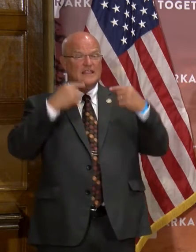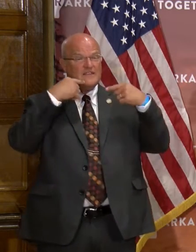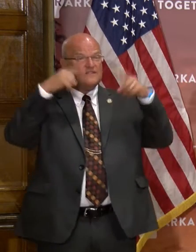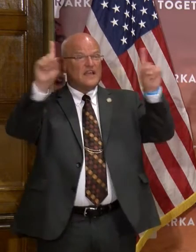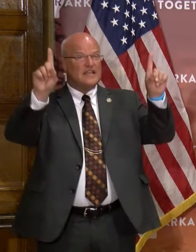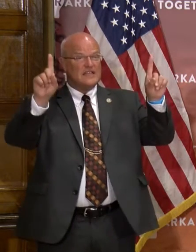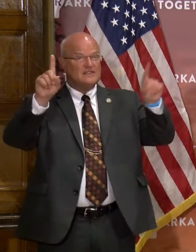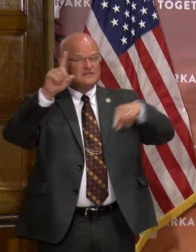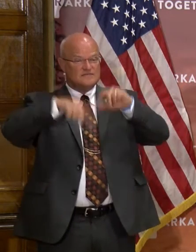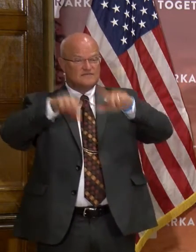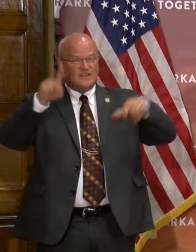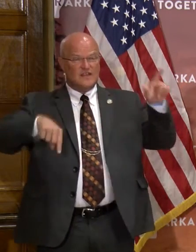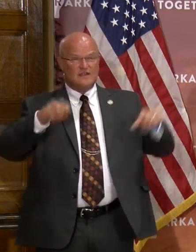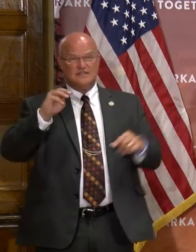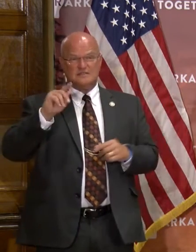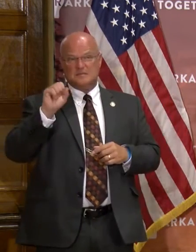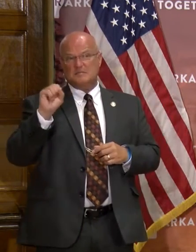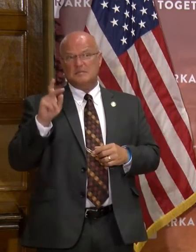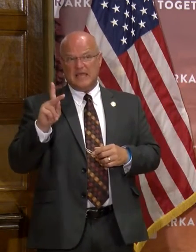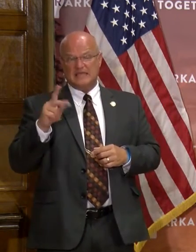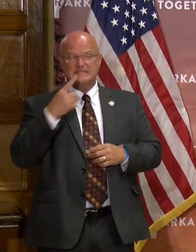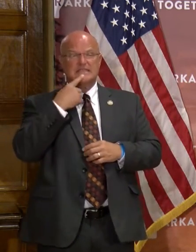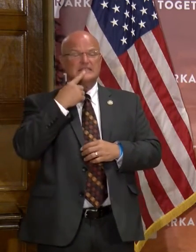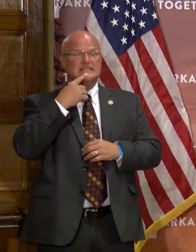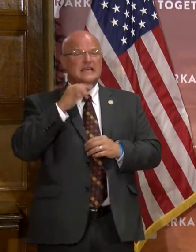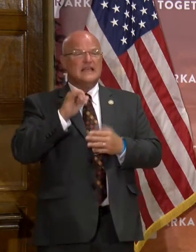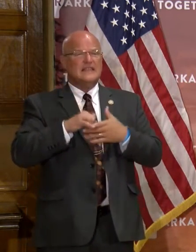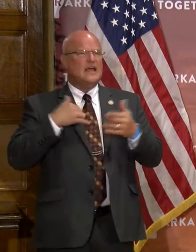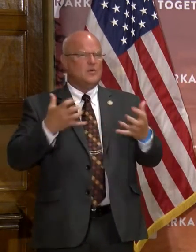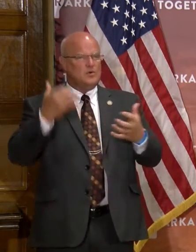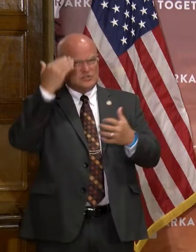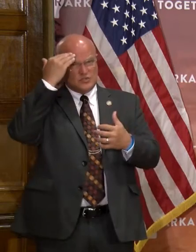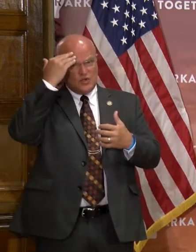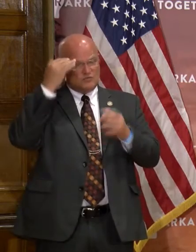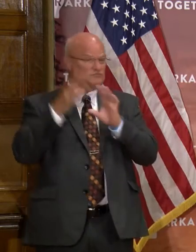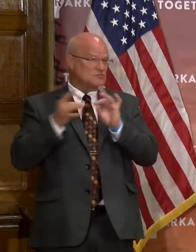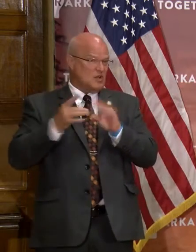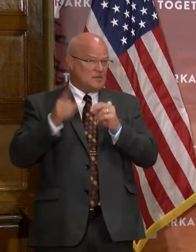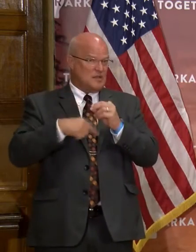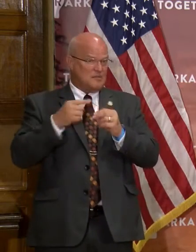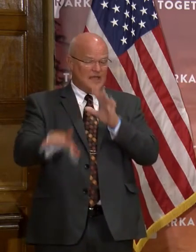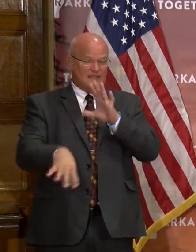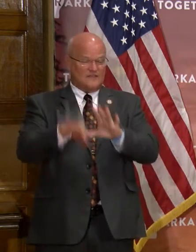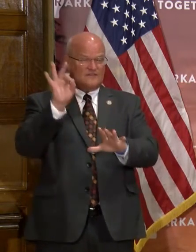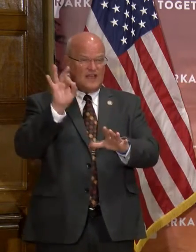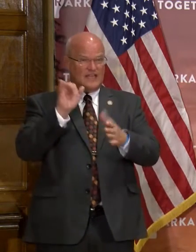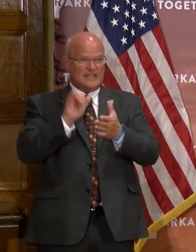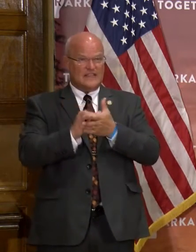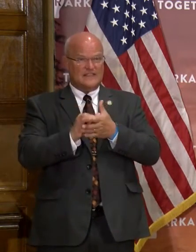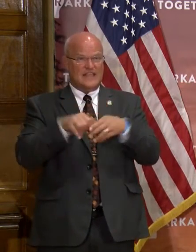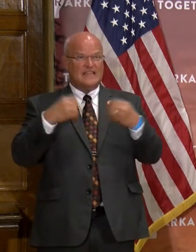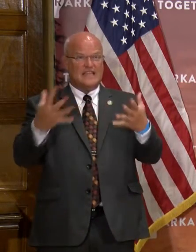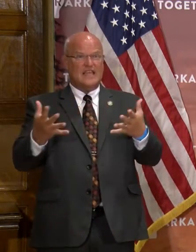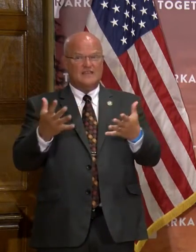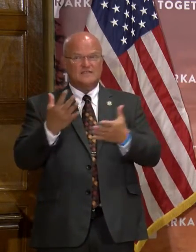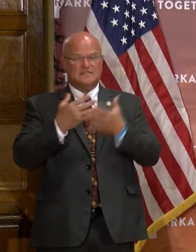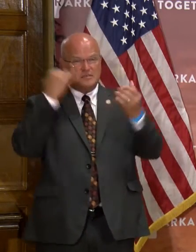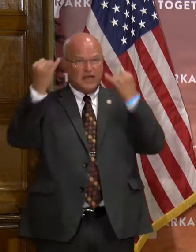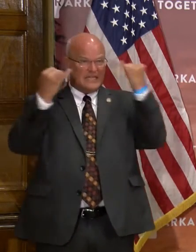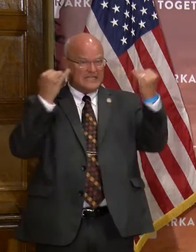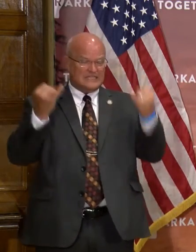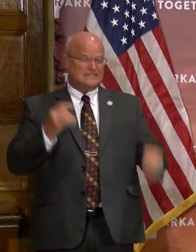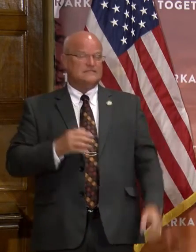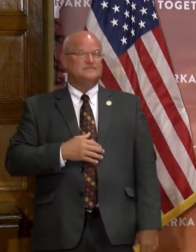of various masks and said, I just wanted to know if you had a comment on the finding that neck gaiters and bandanas were